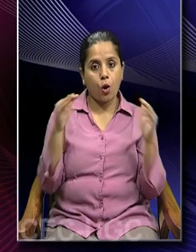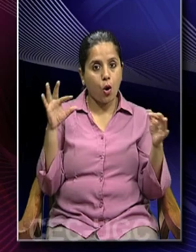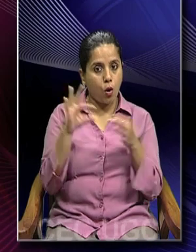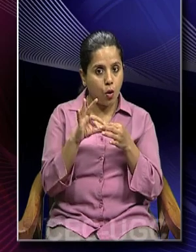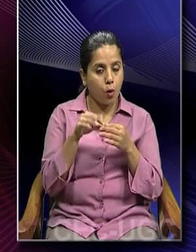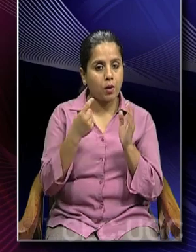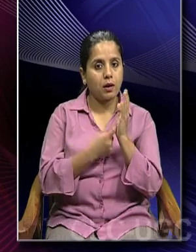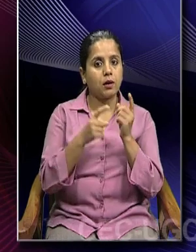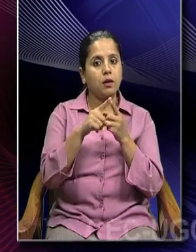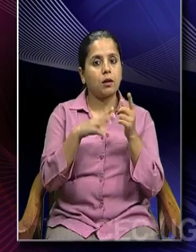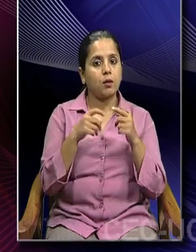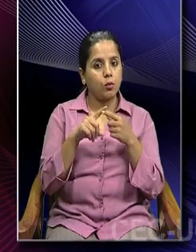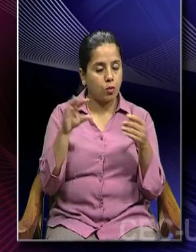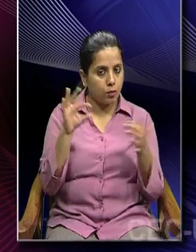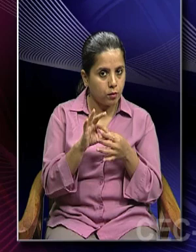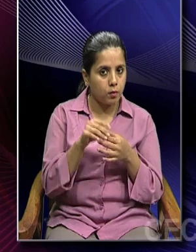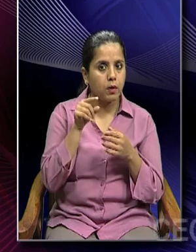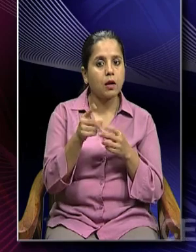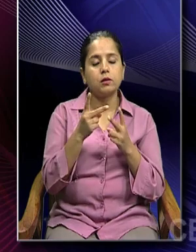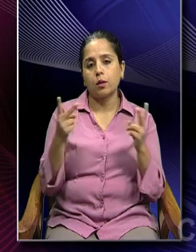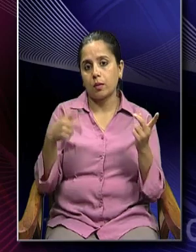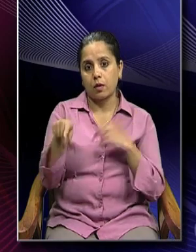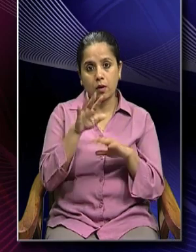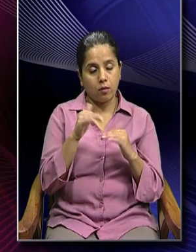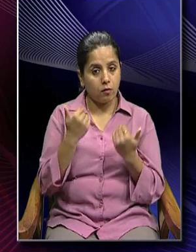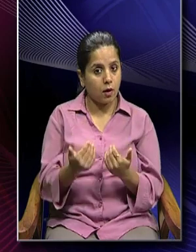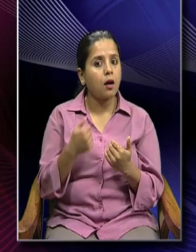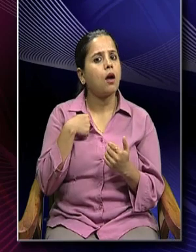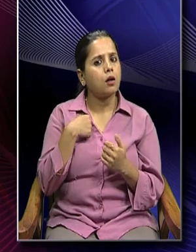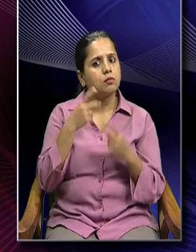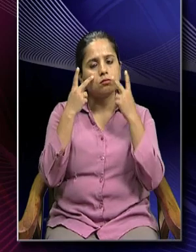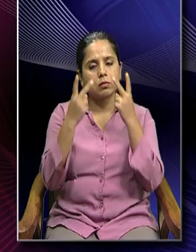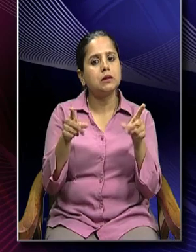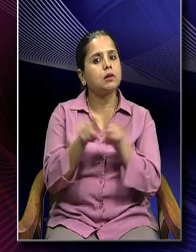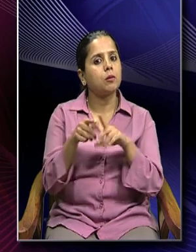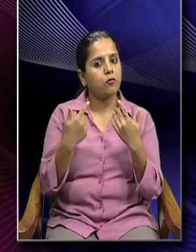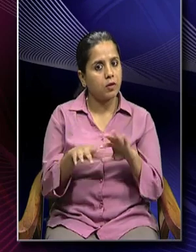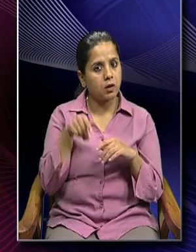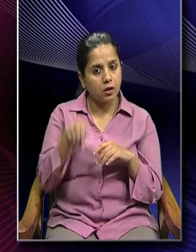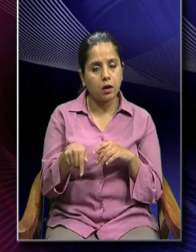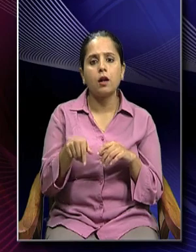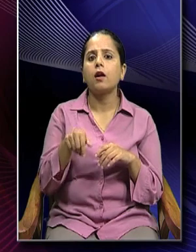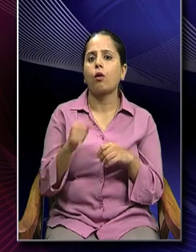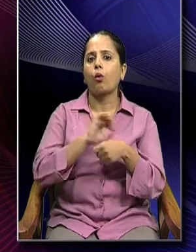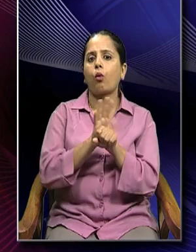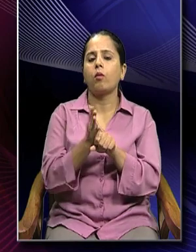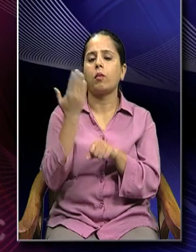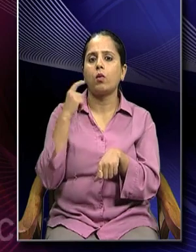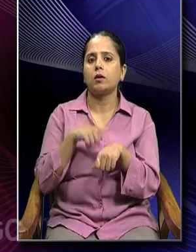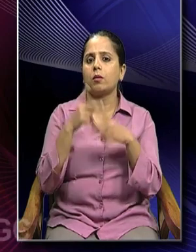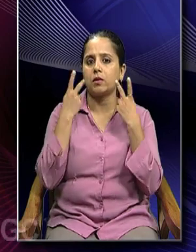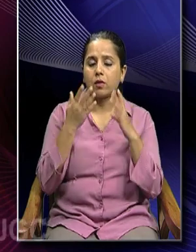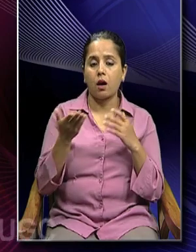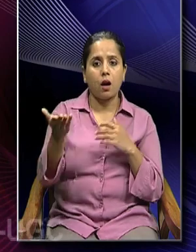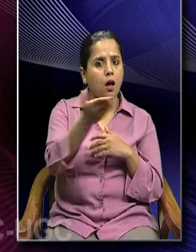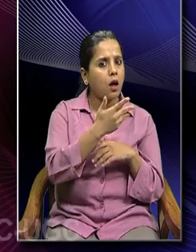remote connectivity and fishnet type of interconnections, we have witnessed the same during the pandemic of COVID-19, that nobody